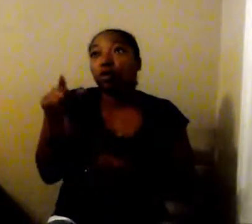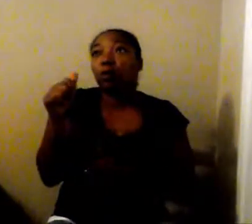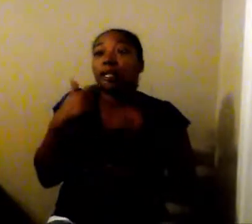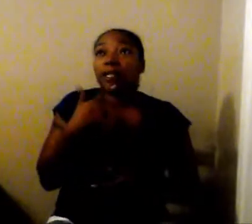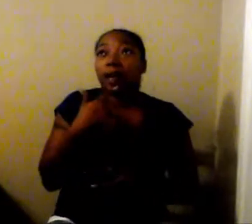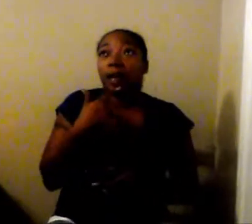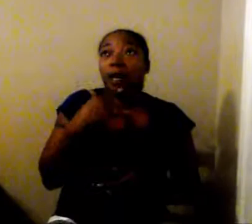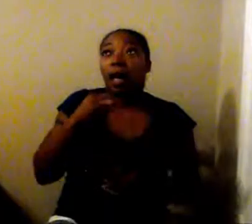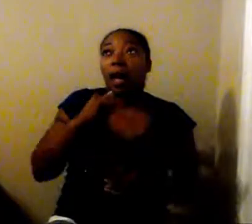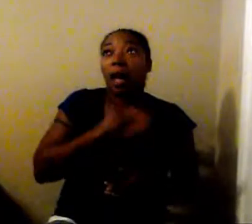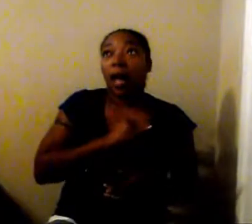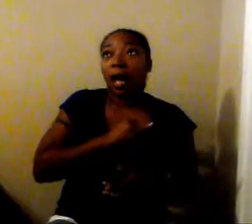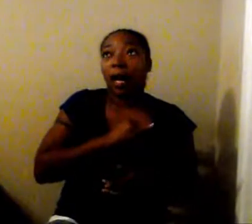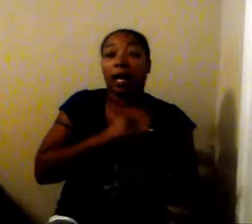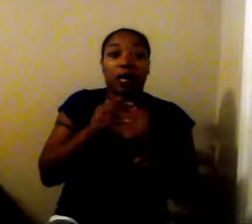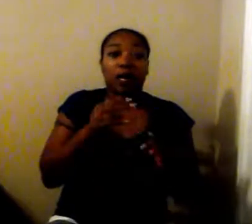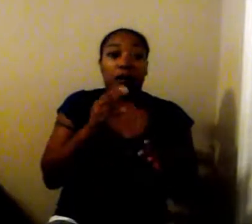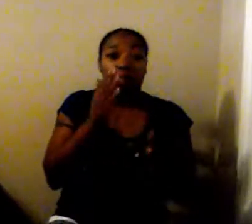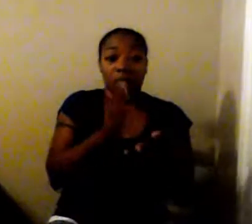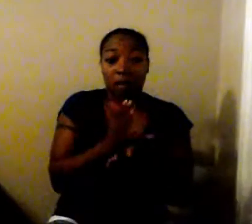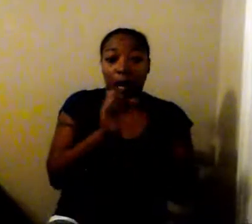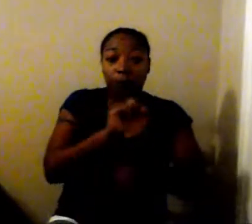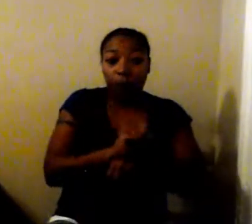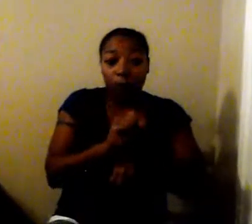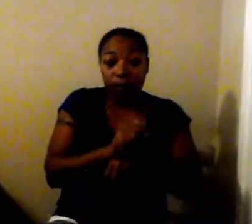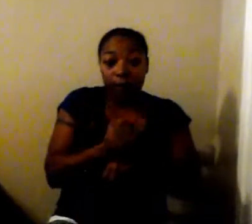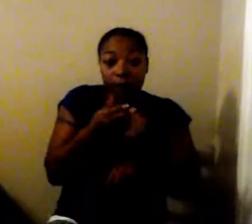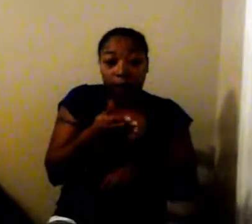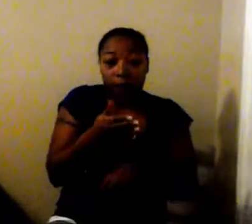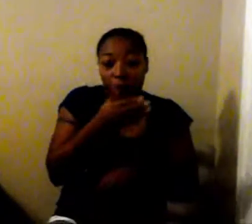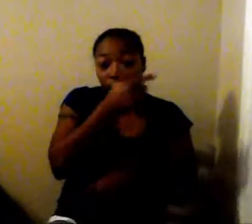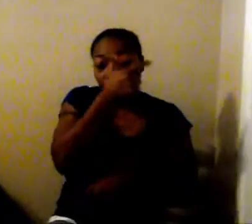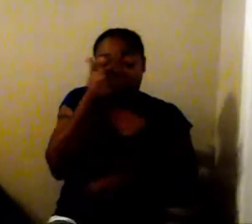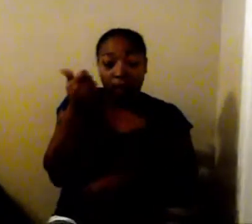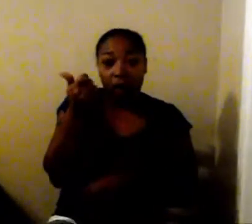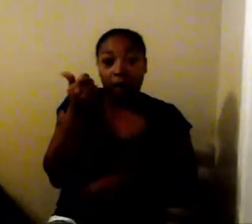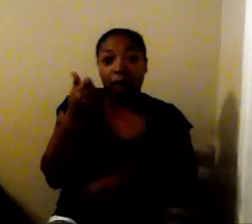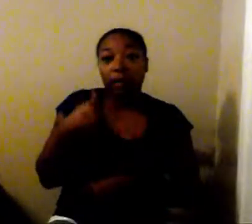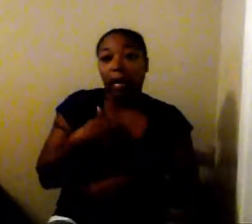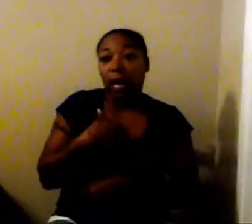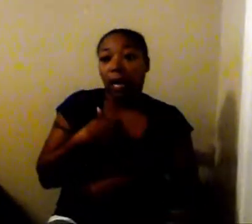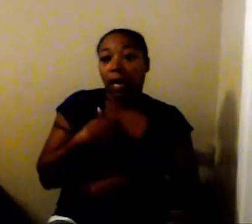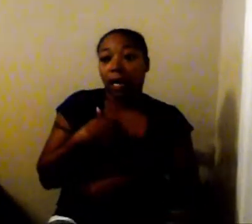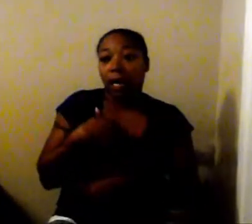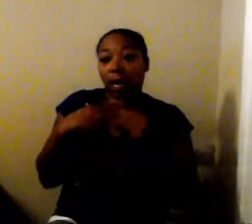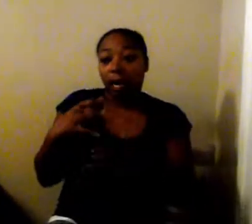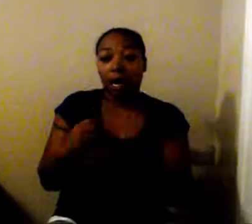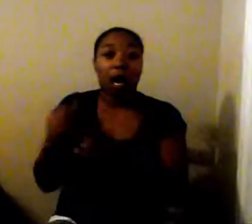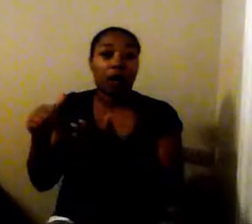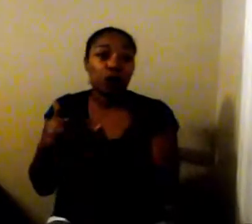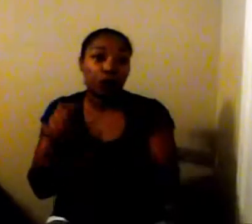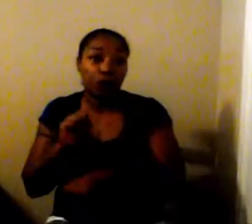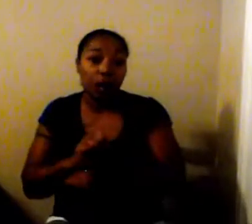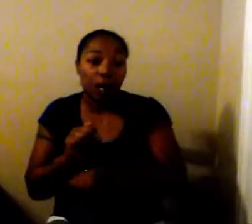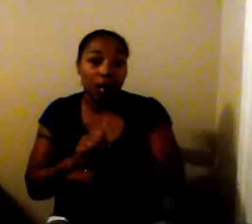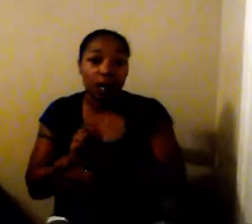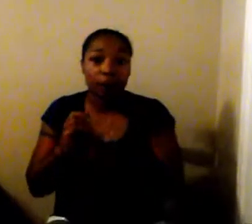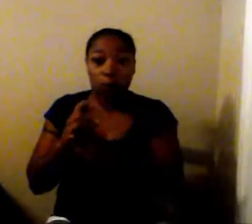can say, I stopped working there because I got a new job, or